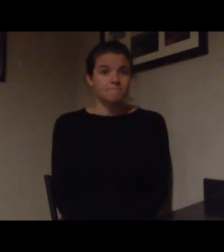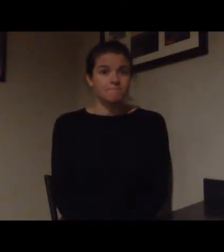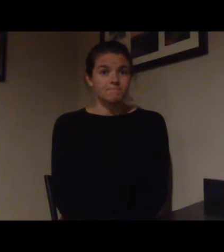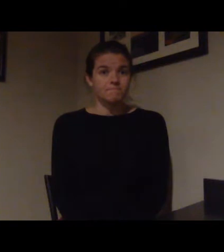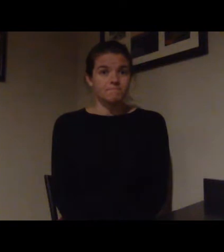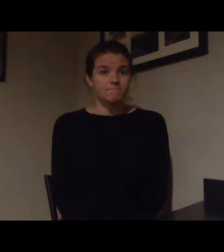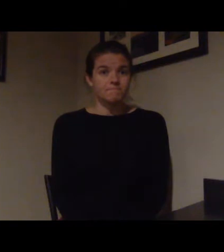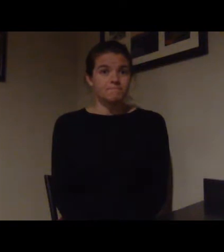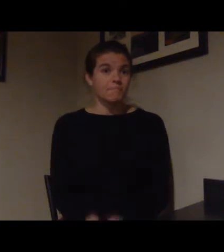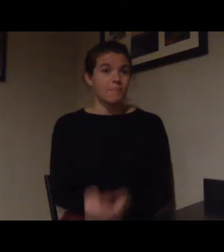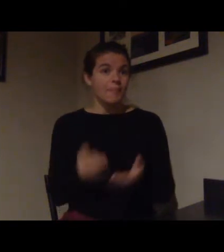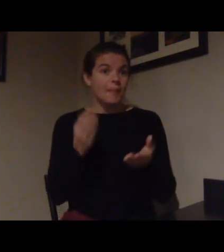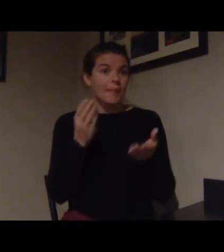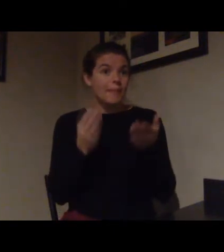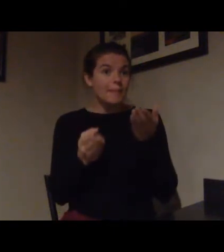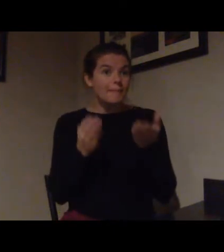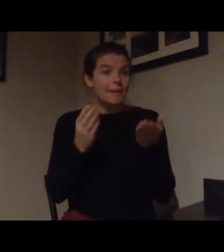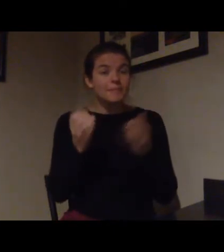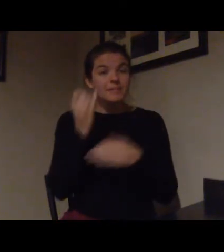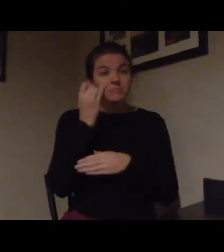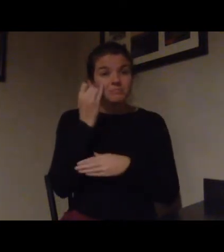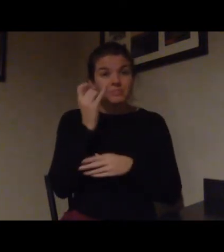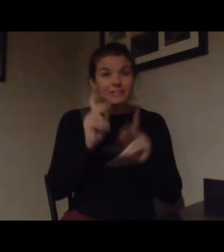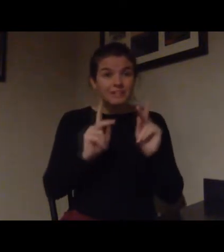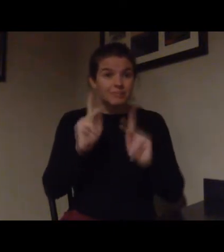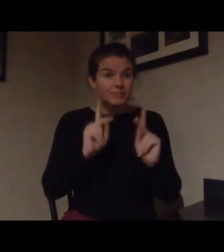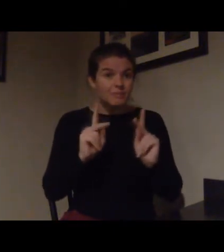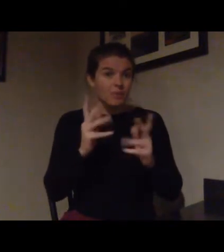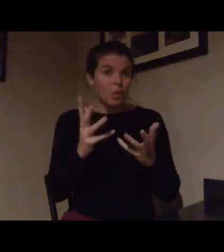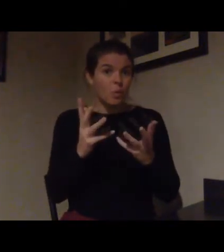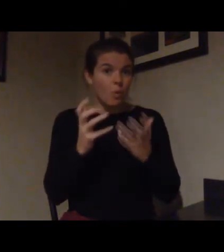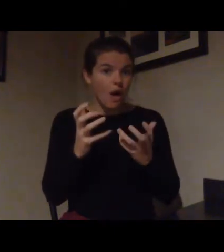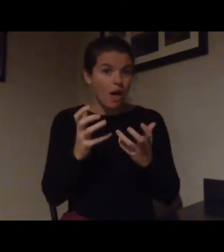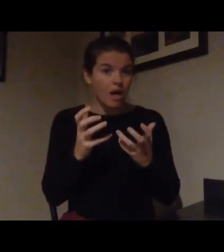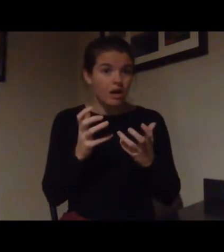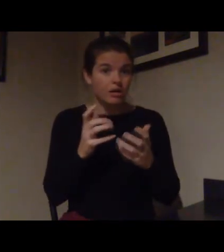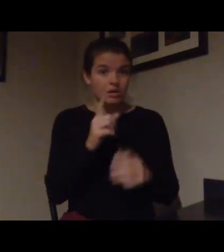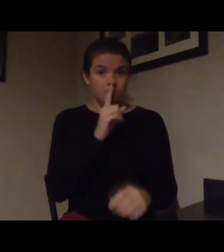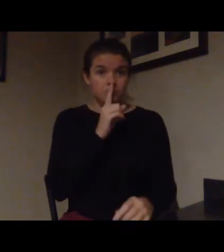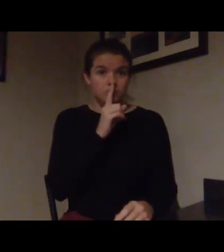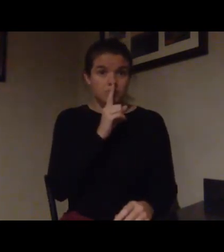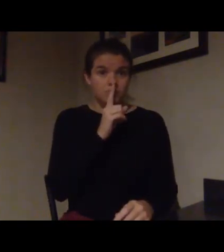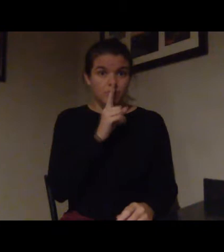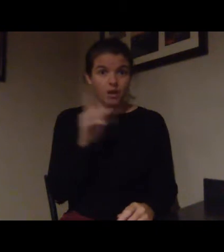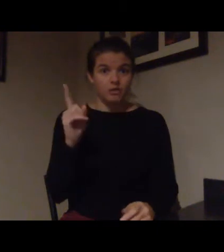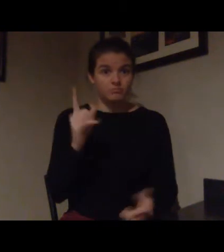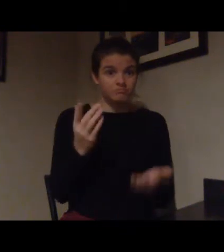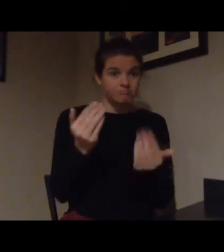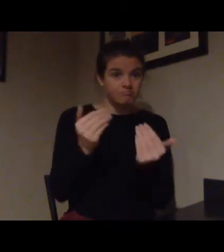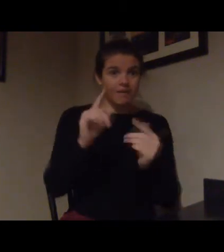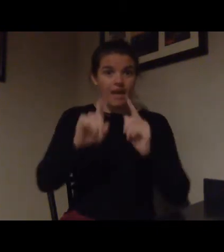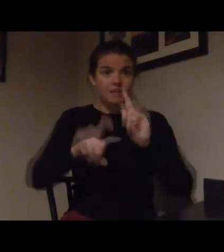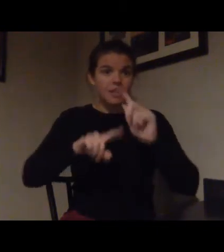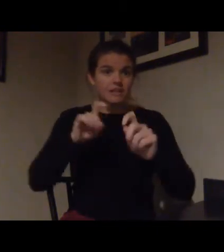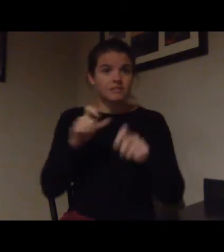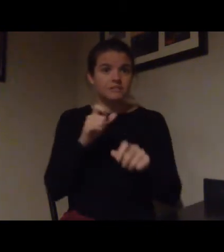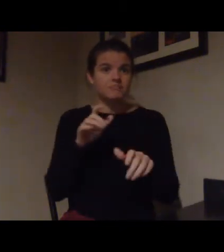And then maybe if people want to just unmute and ask questions, we can have a little bit more